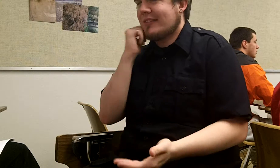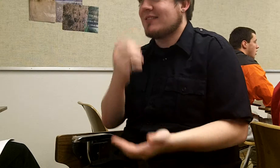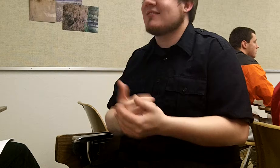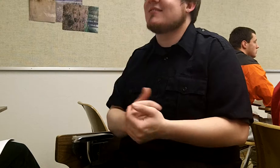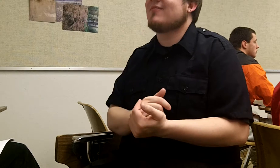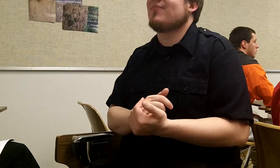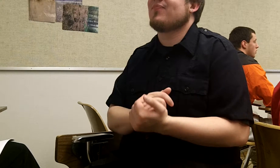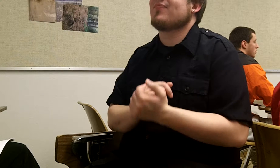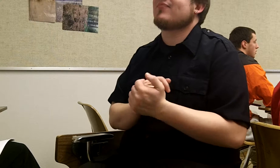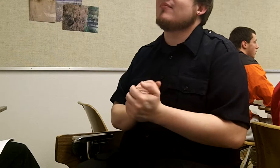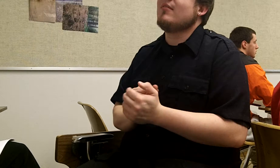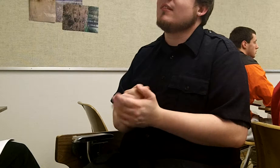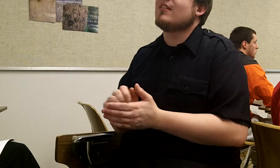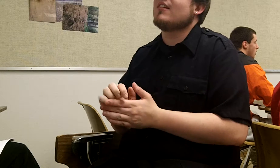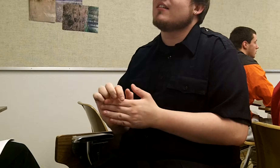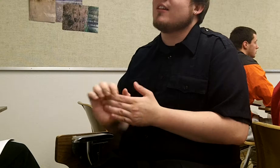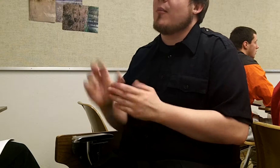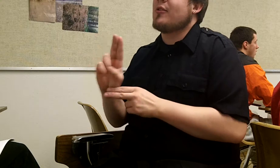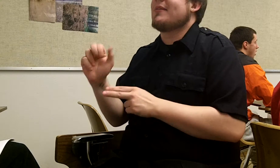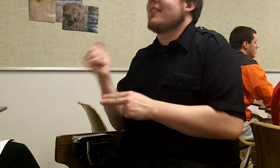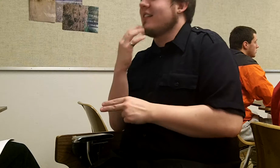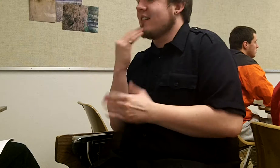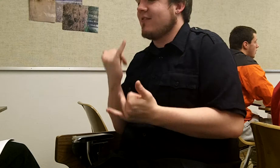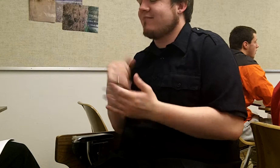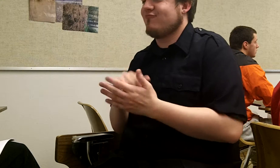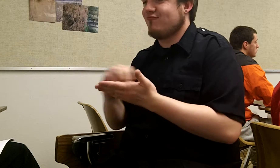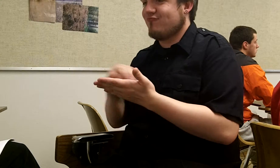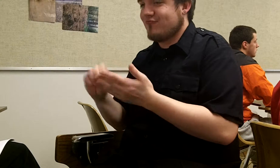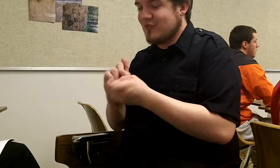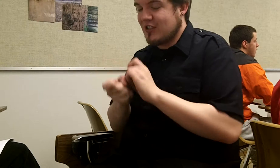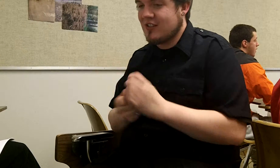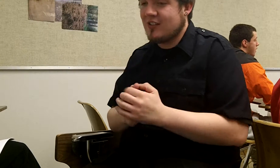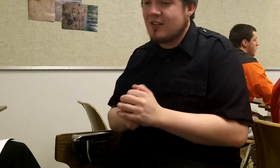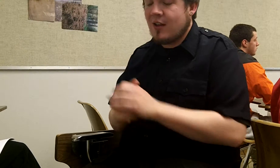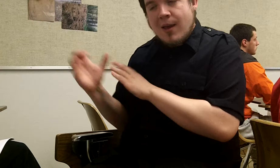All right, I'm going to use my other color here. So back to the signal.